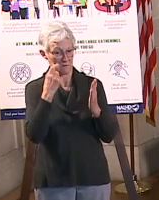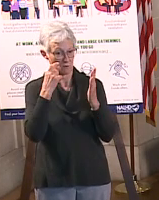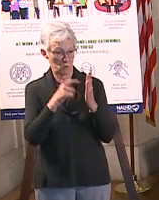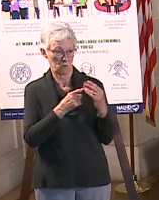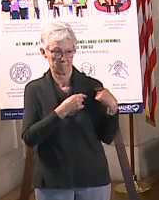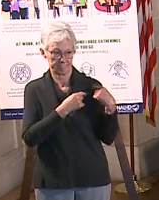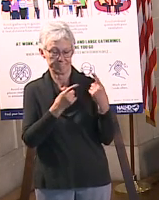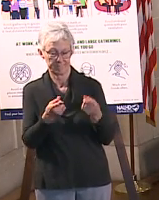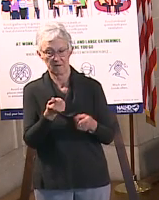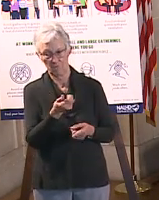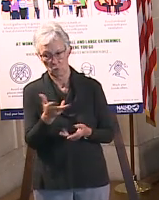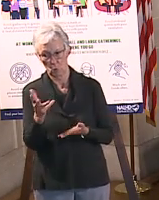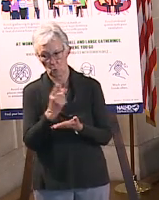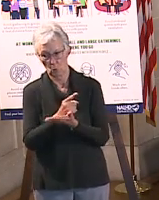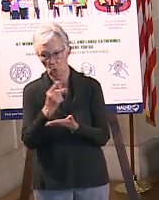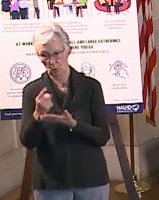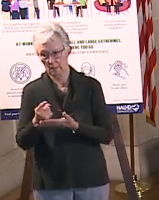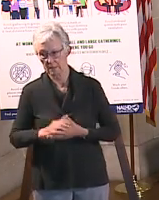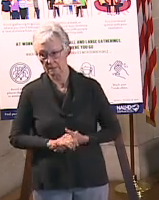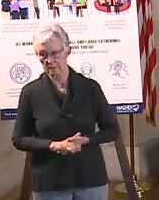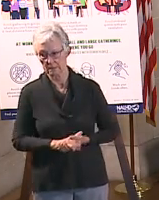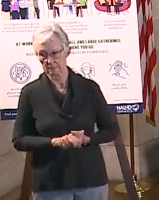weeks.